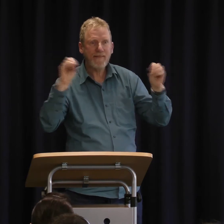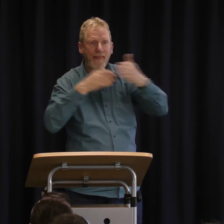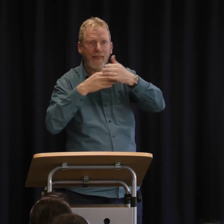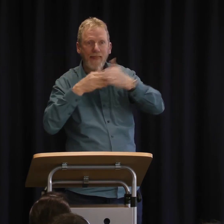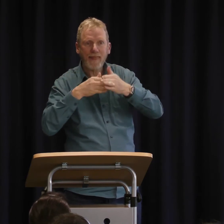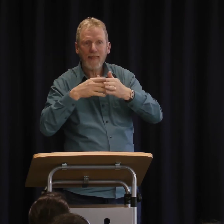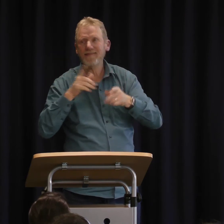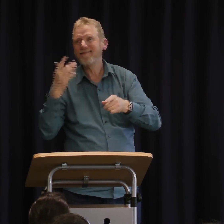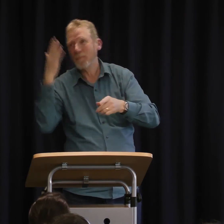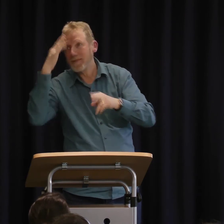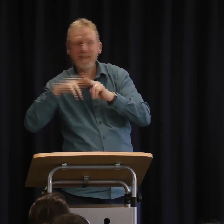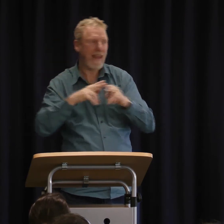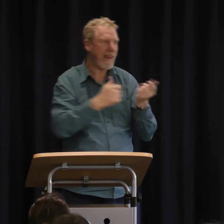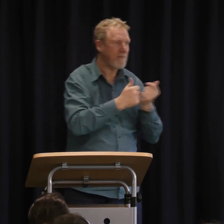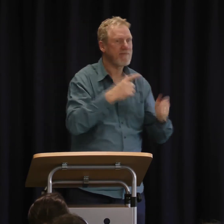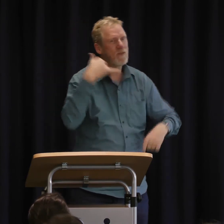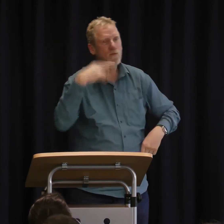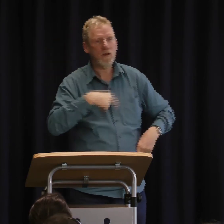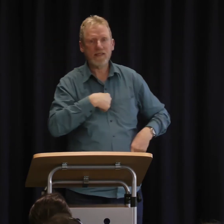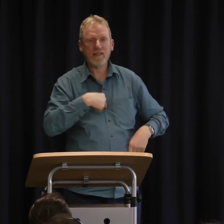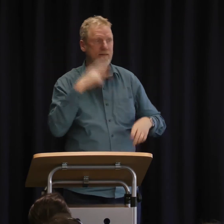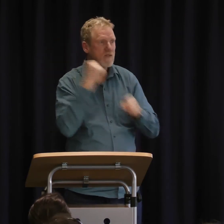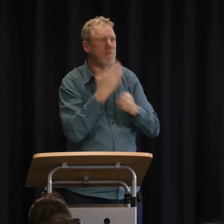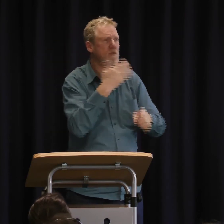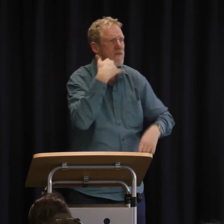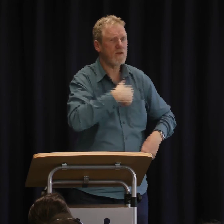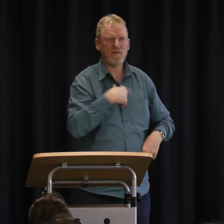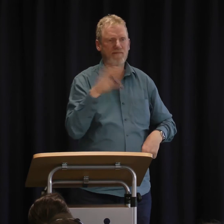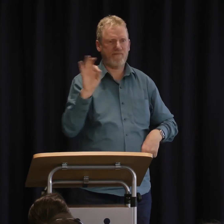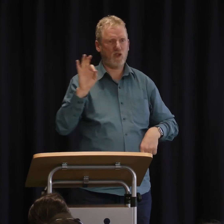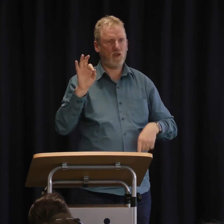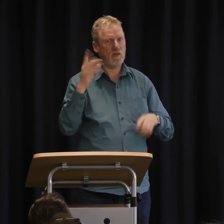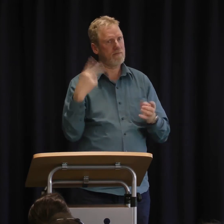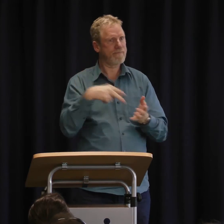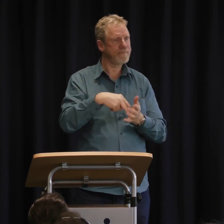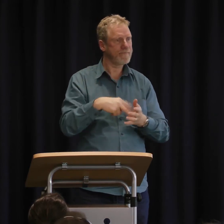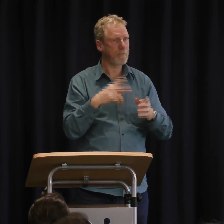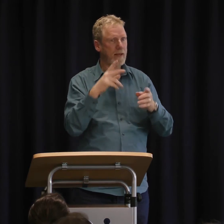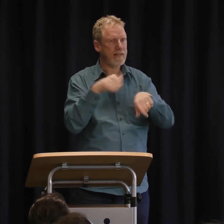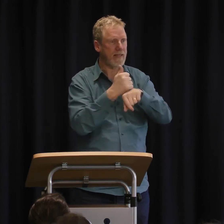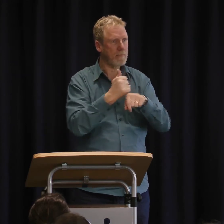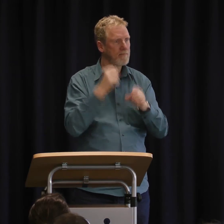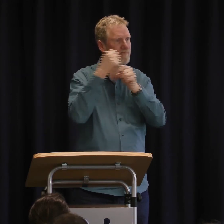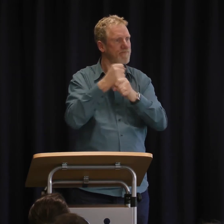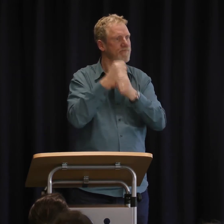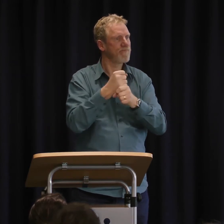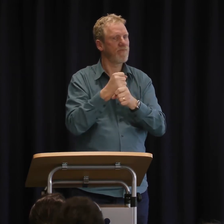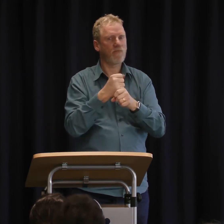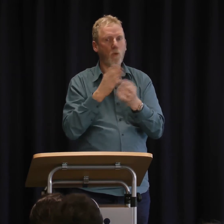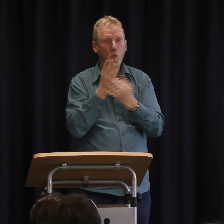didn't have TTYs, we didn't have access to TTYs. We would have to ask our parents to ring people for us, ask the Deaf Society to ring